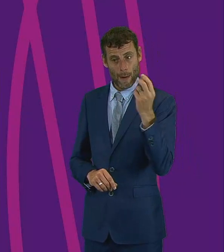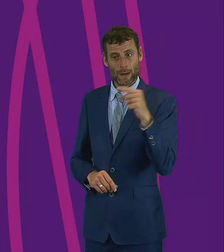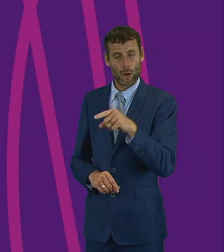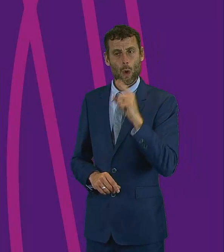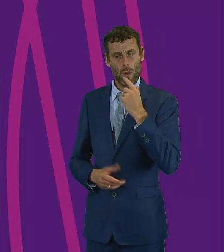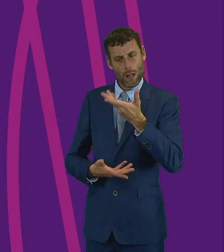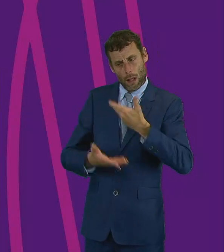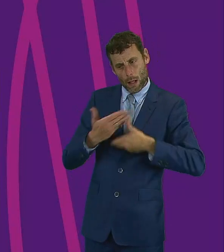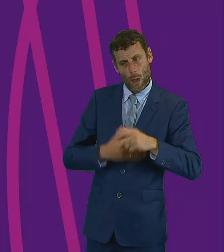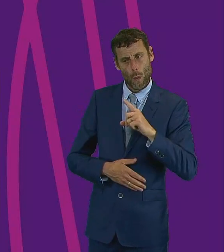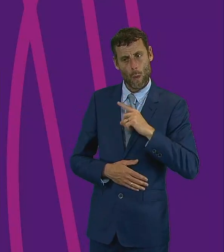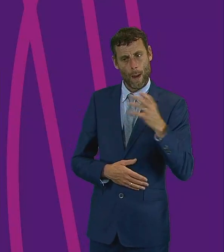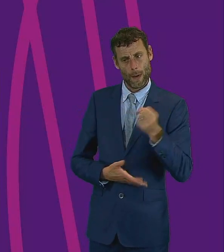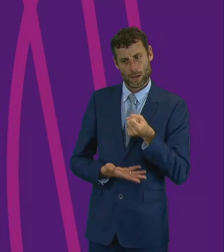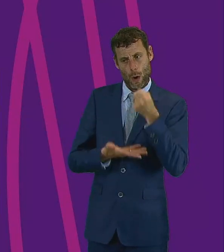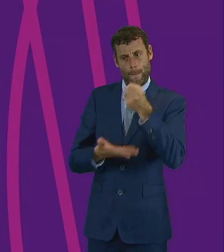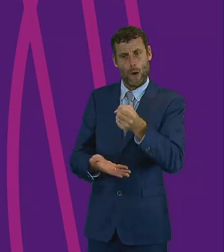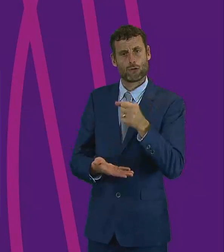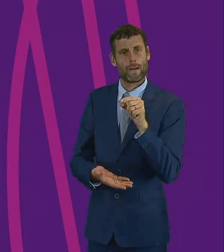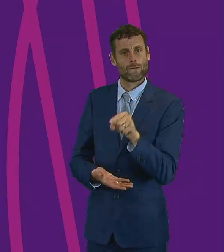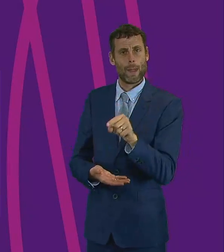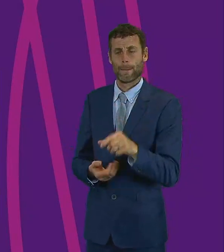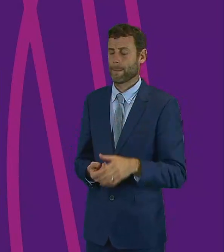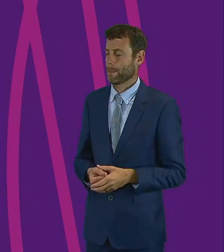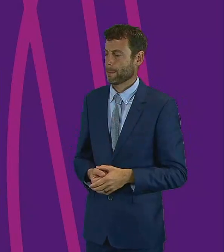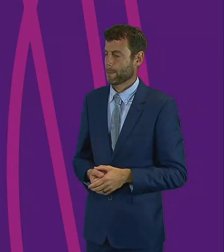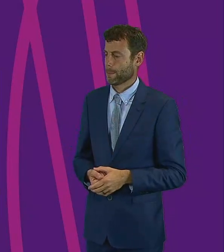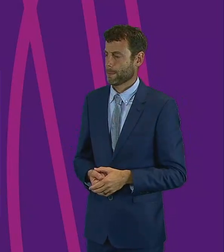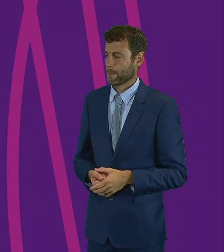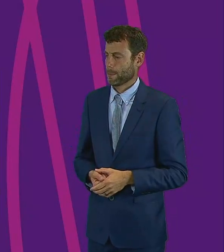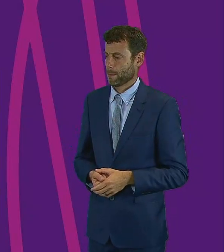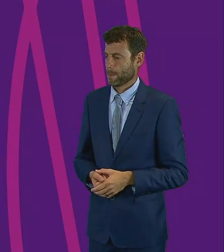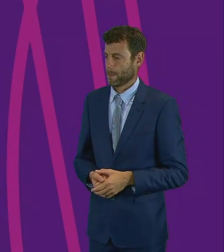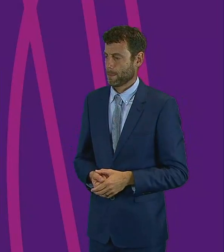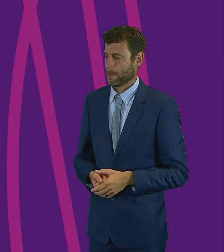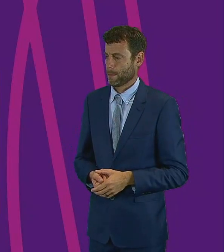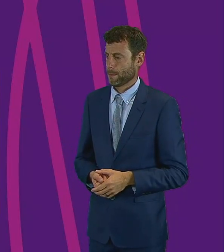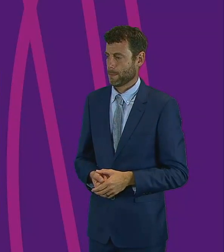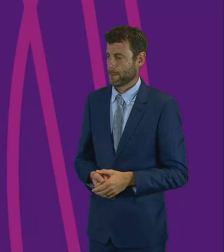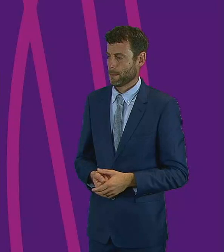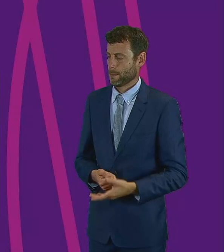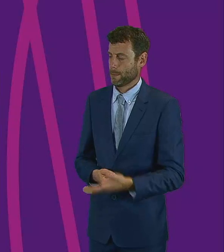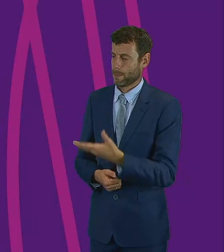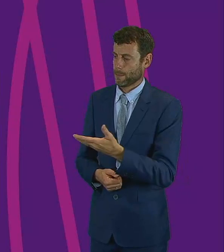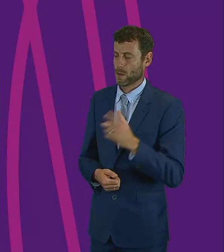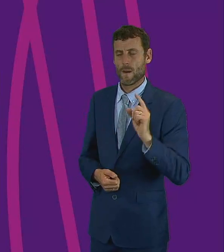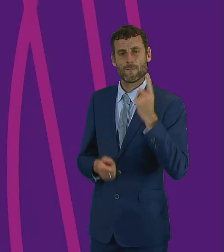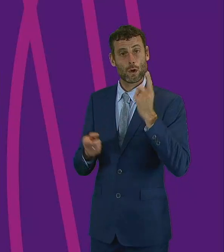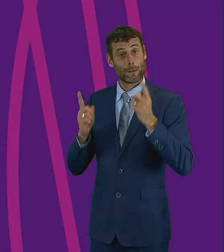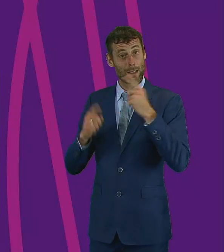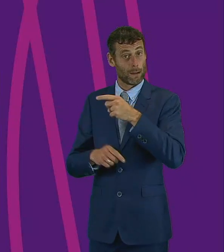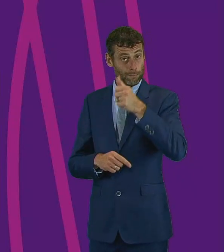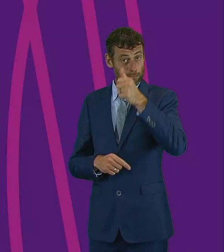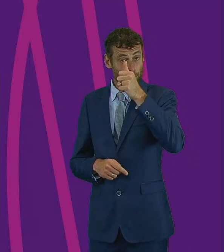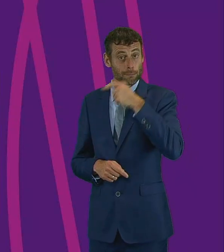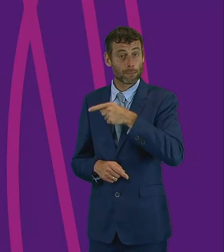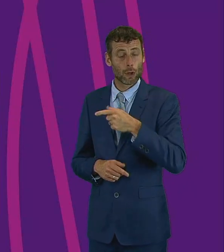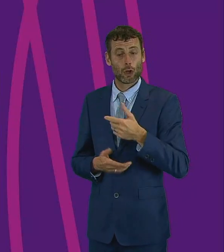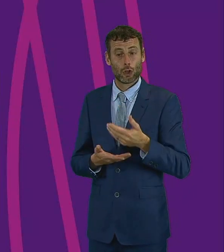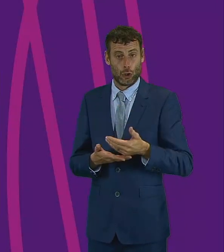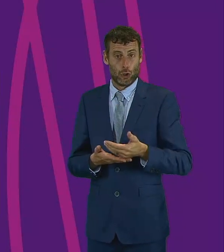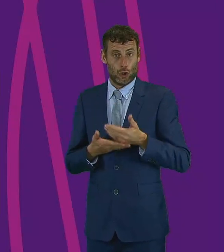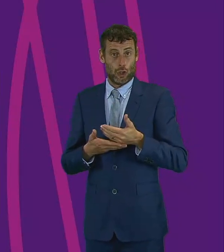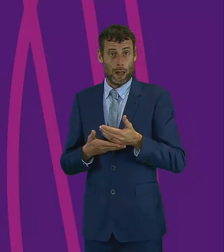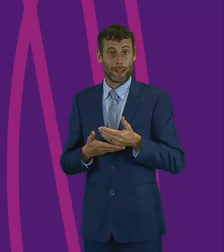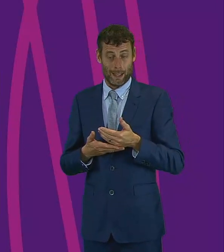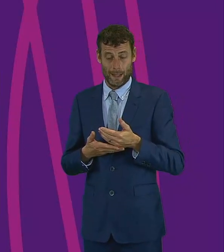for the arrangements that they think are appropriate. And Lee MacArthur. Thank you, Presiding Officer. The First Minister will be aware that shielding requirements ahead